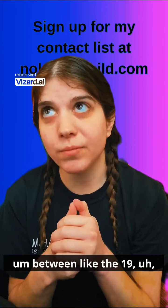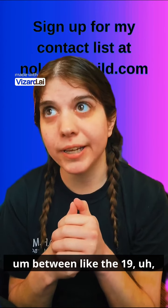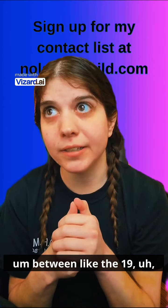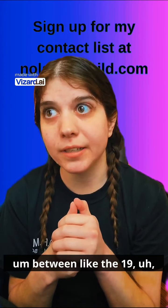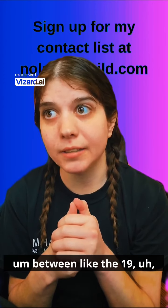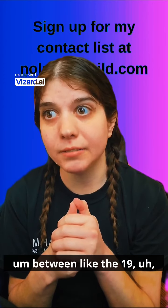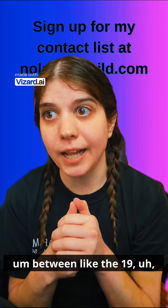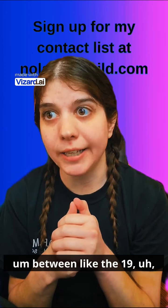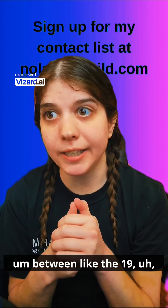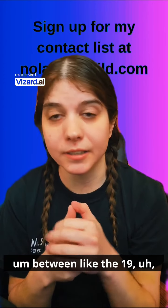between like the